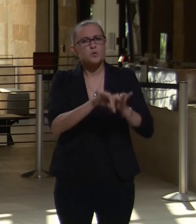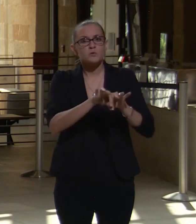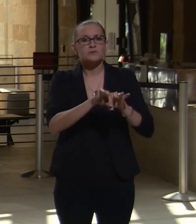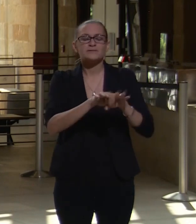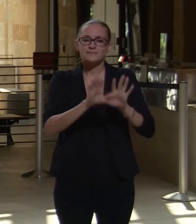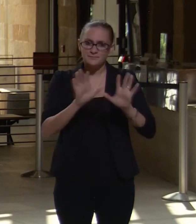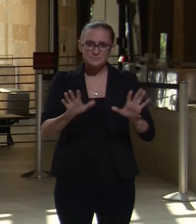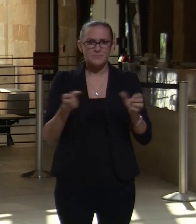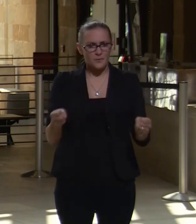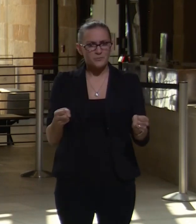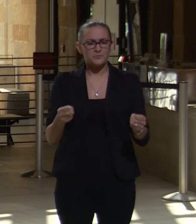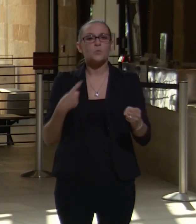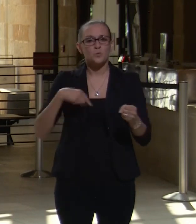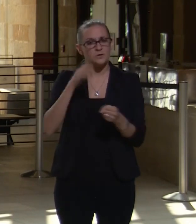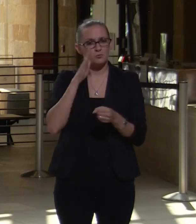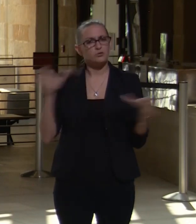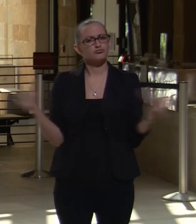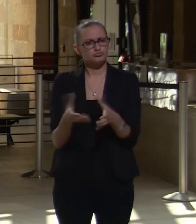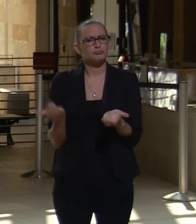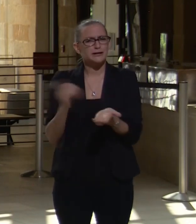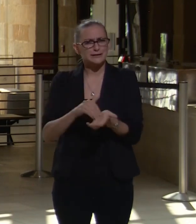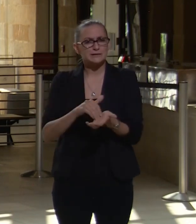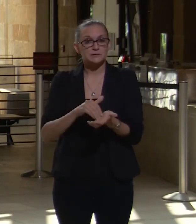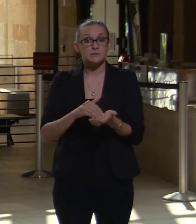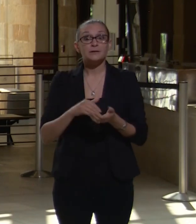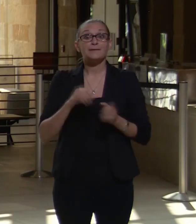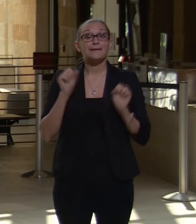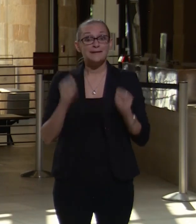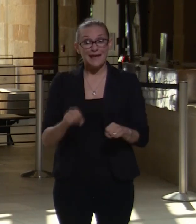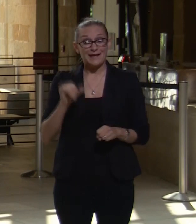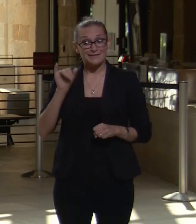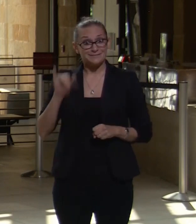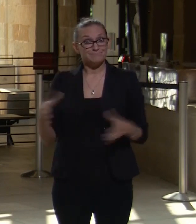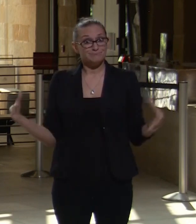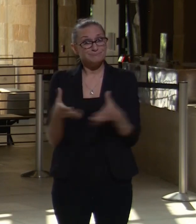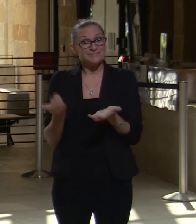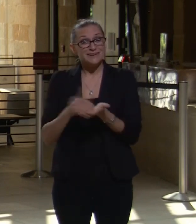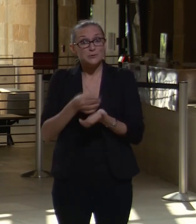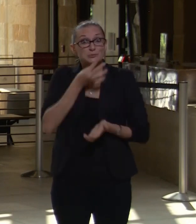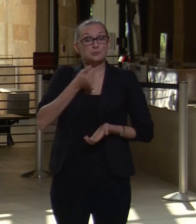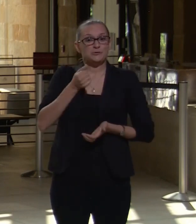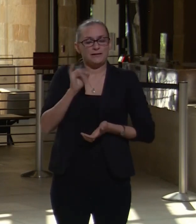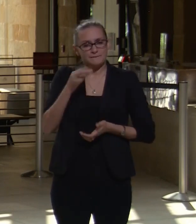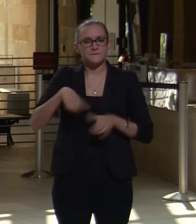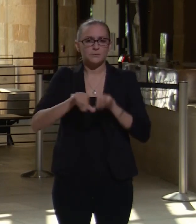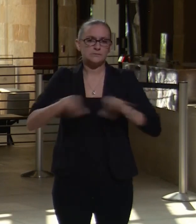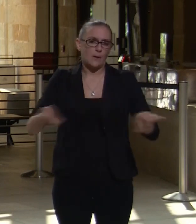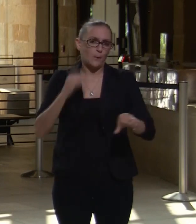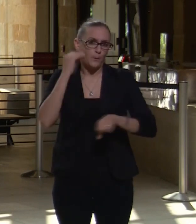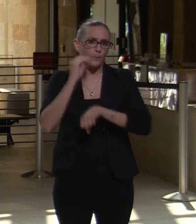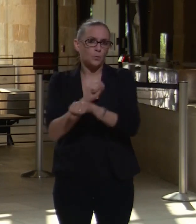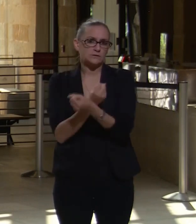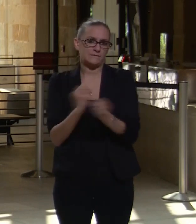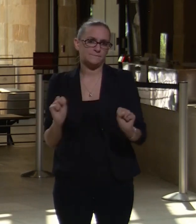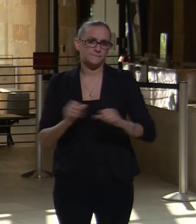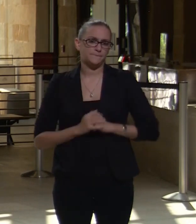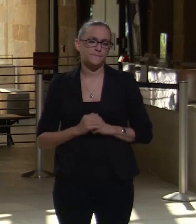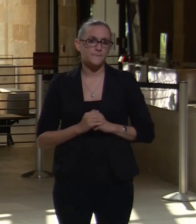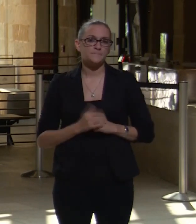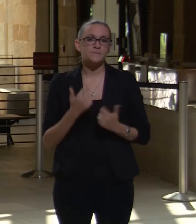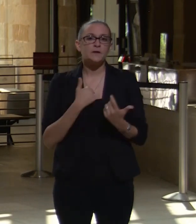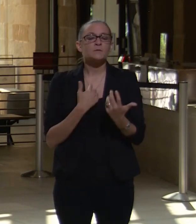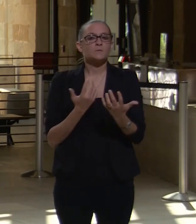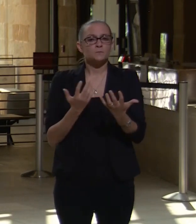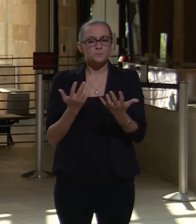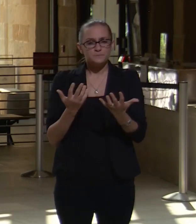together again sooner if we stay home and work safe. I